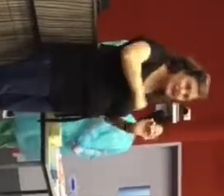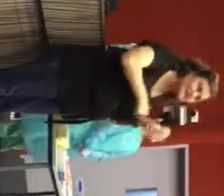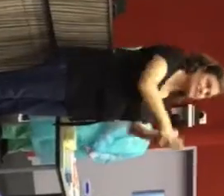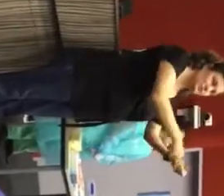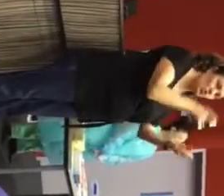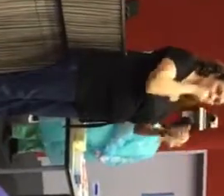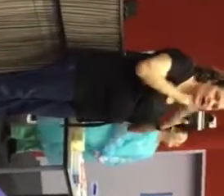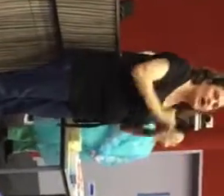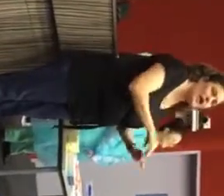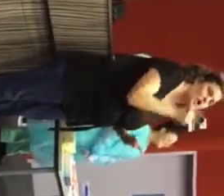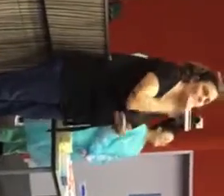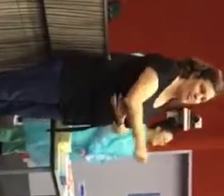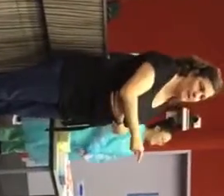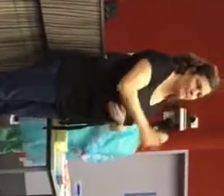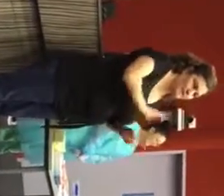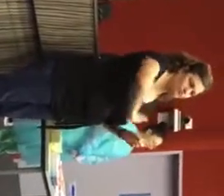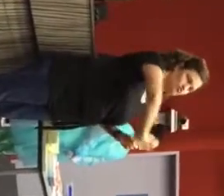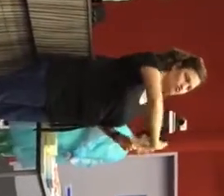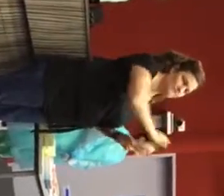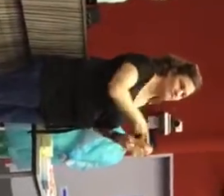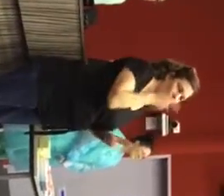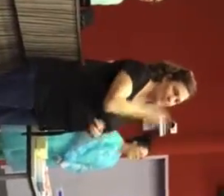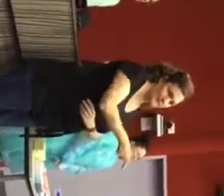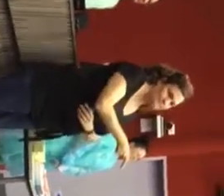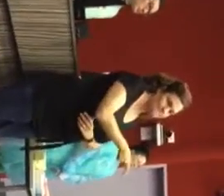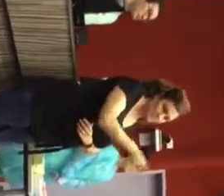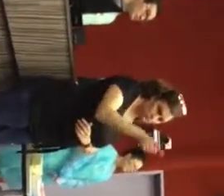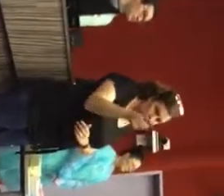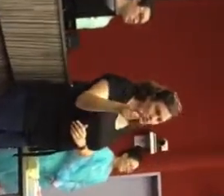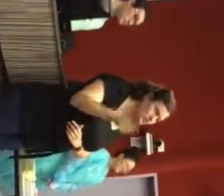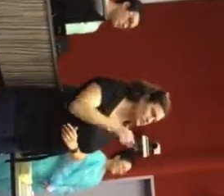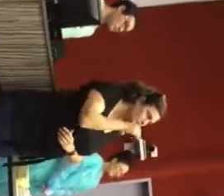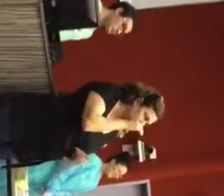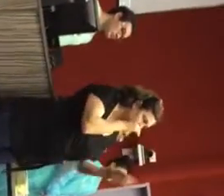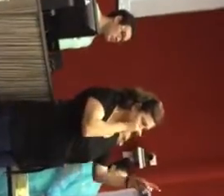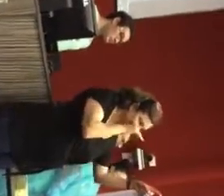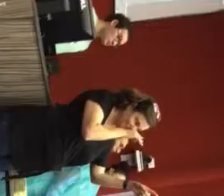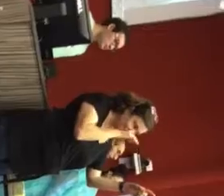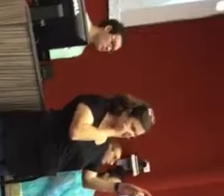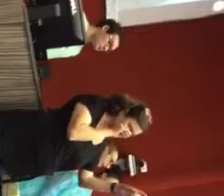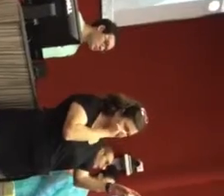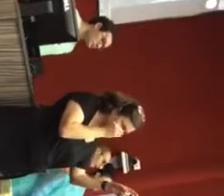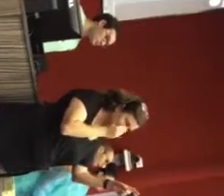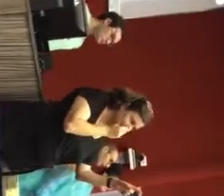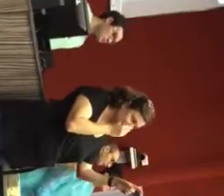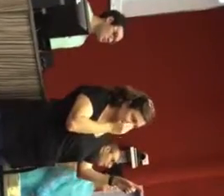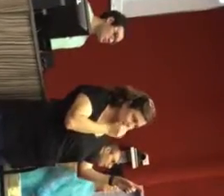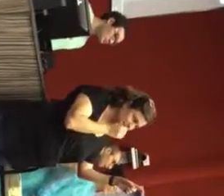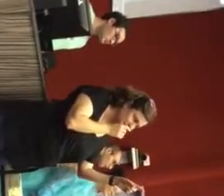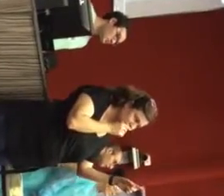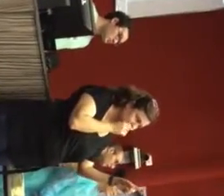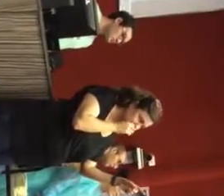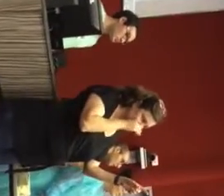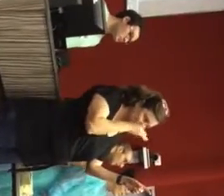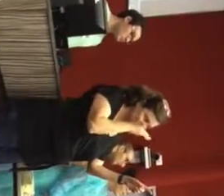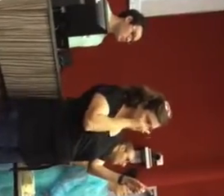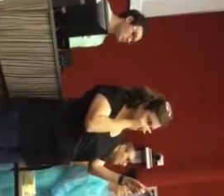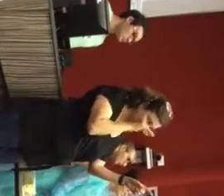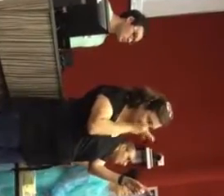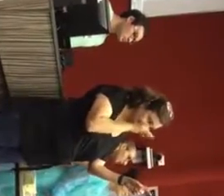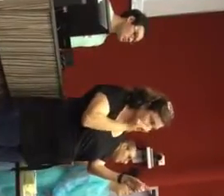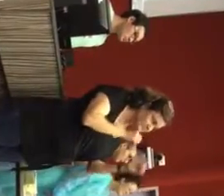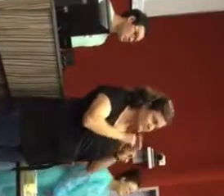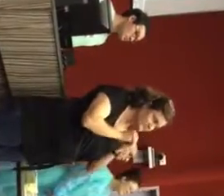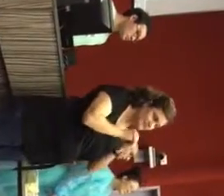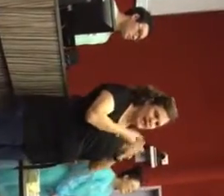Thank you. Would you recommend the public to use dental floss? Sorry, I didn't hear. Would you recommend to use the dental